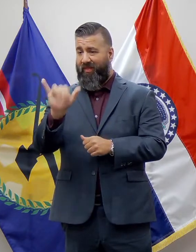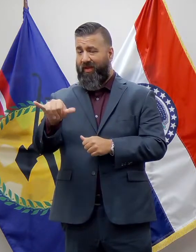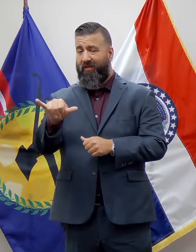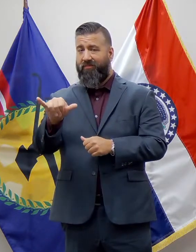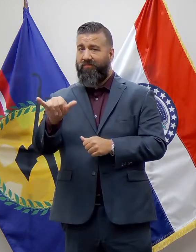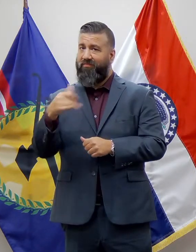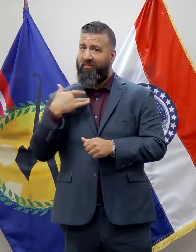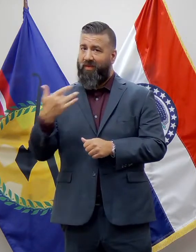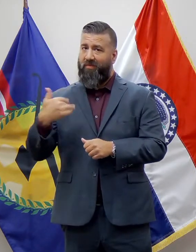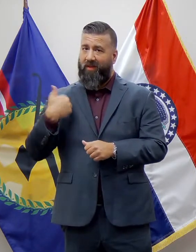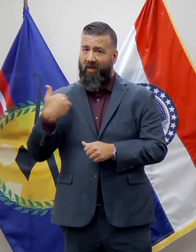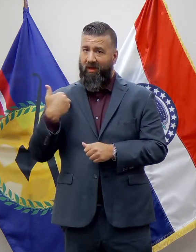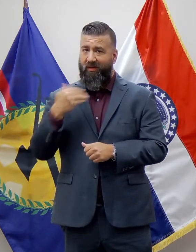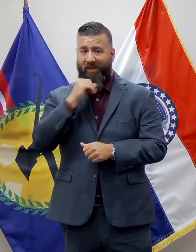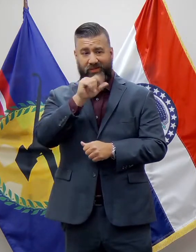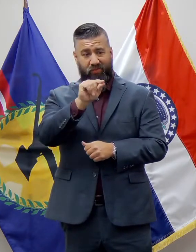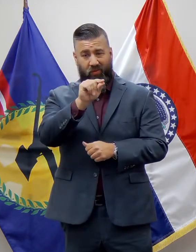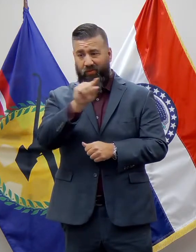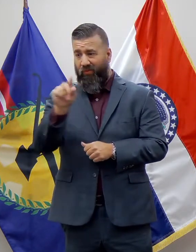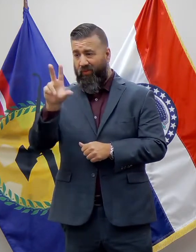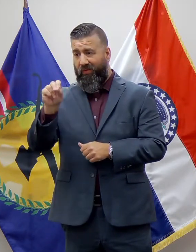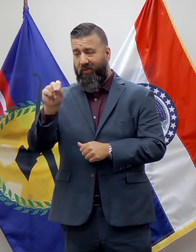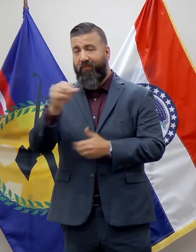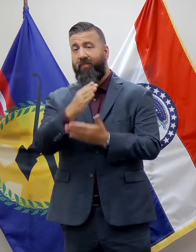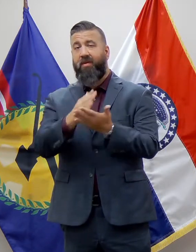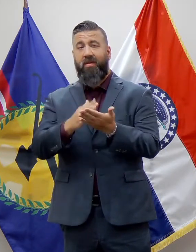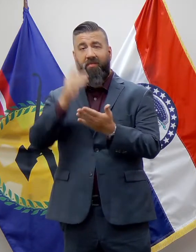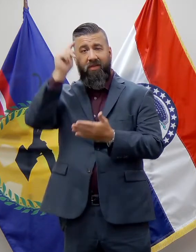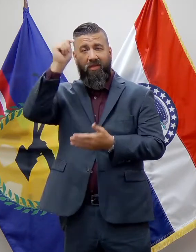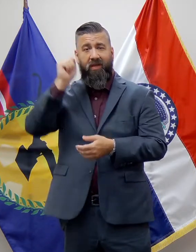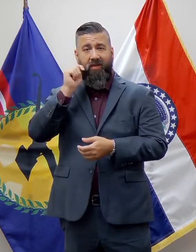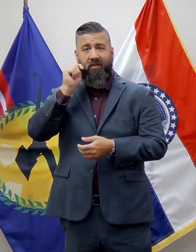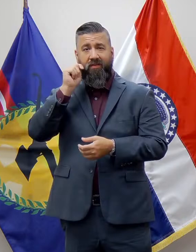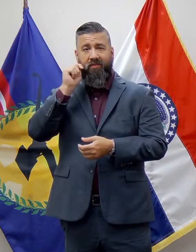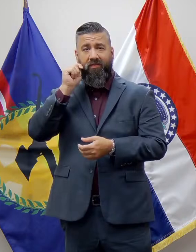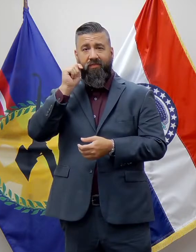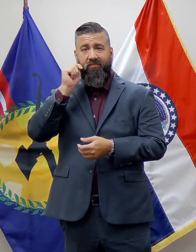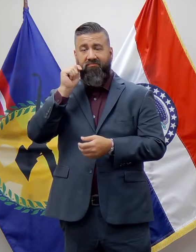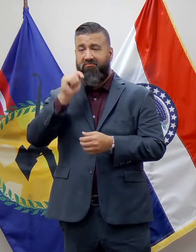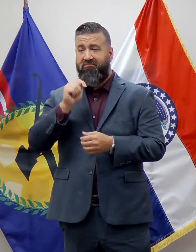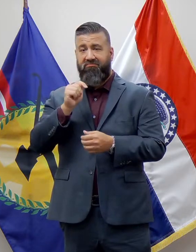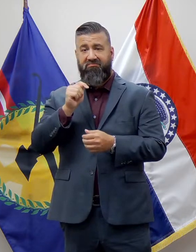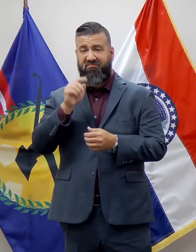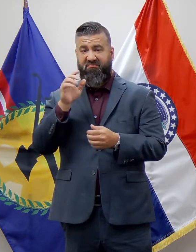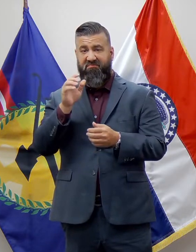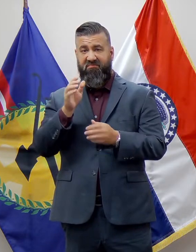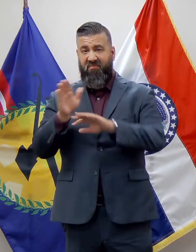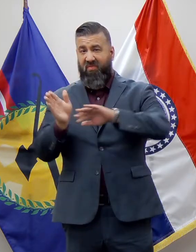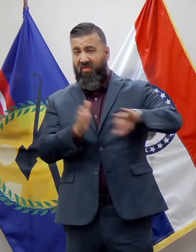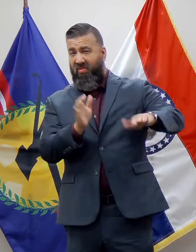and 30s. Some are teenagers, and they're virtually otherwise healthy,